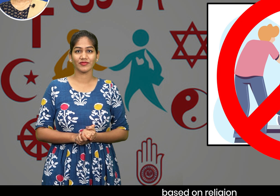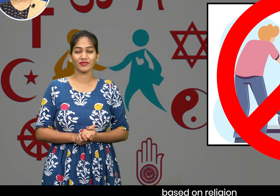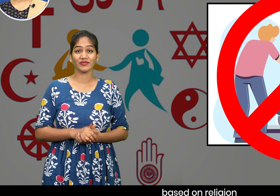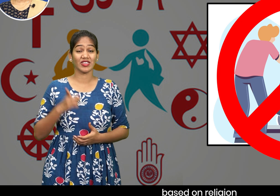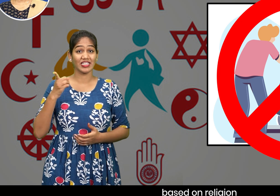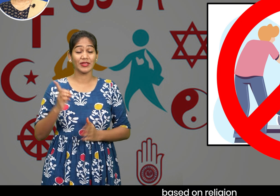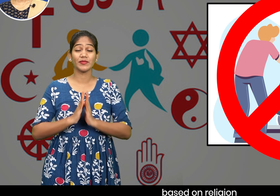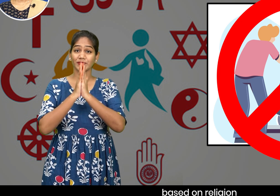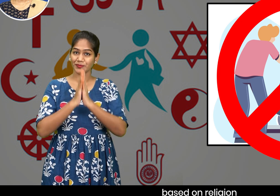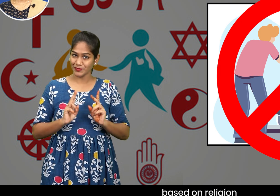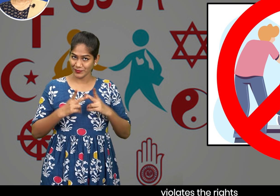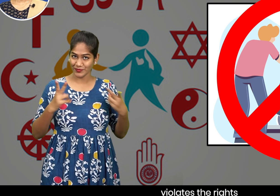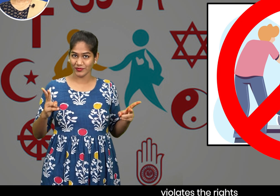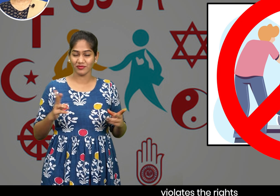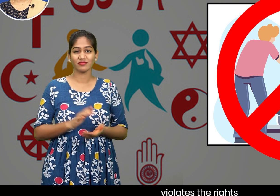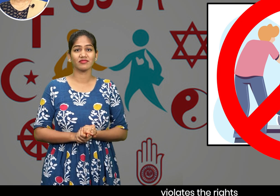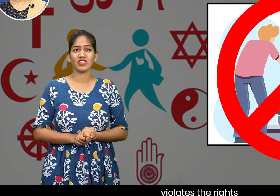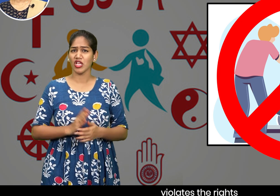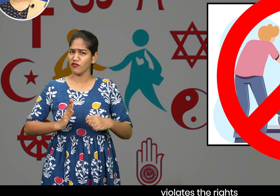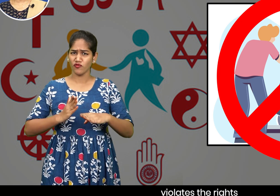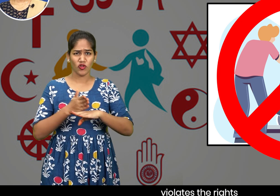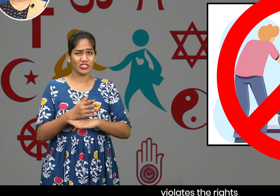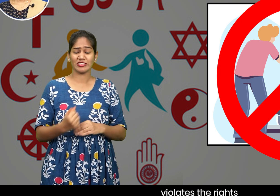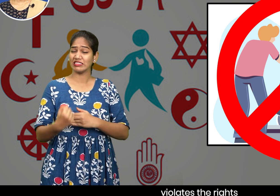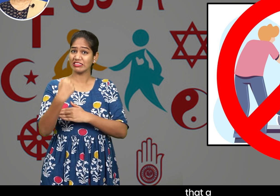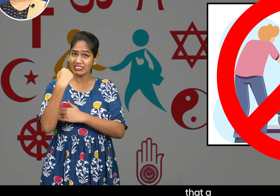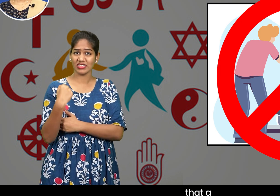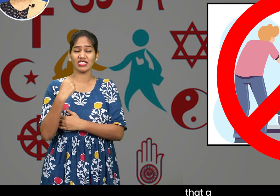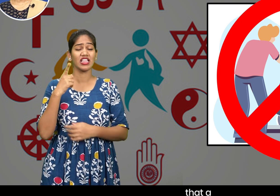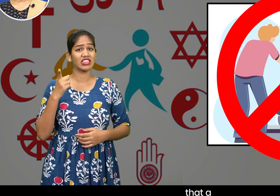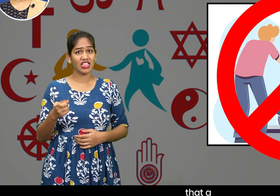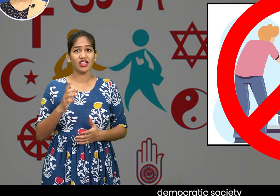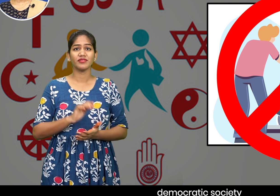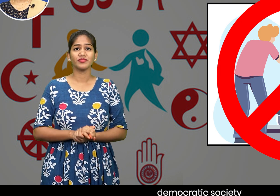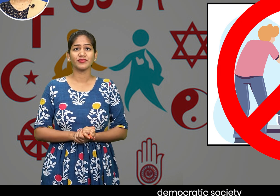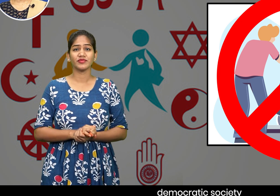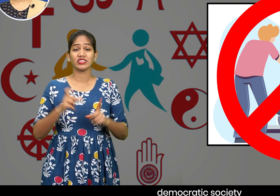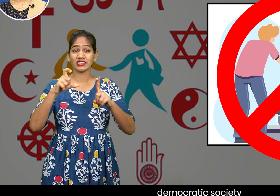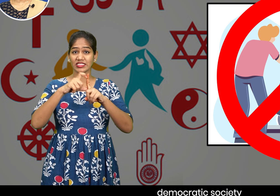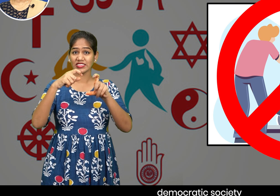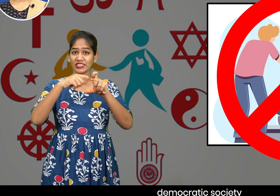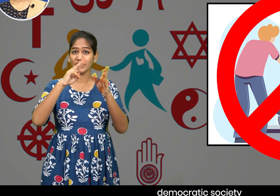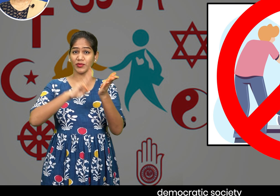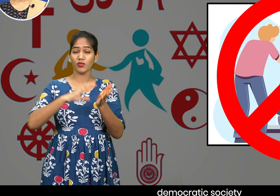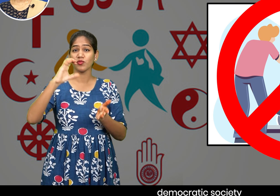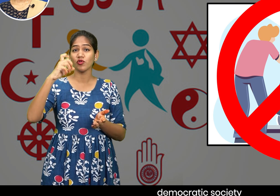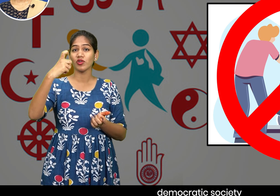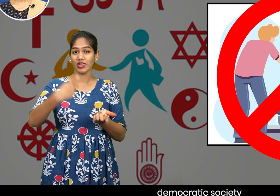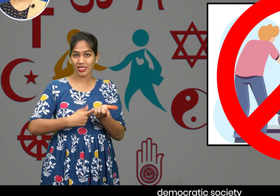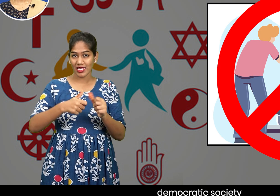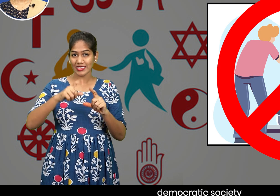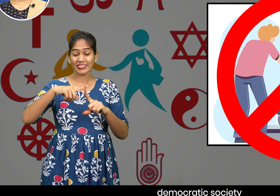based on religion violates the rights that a democratic society